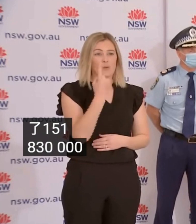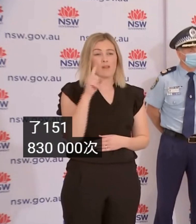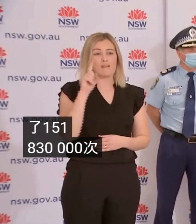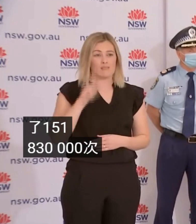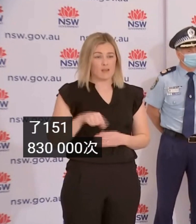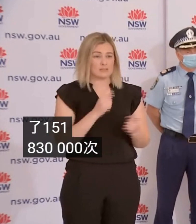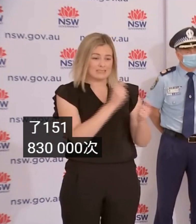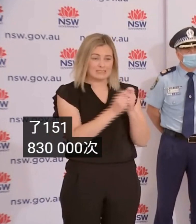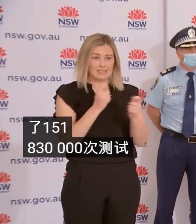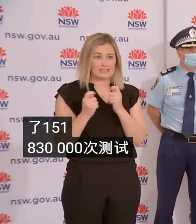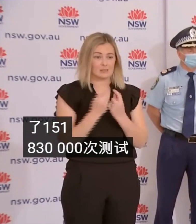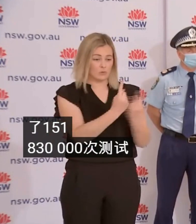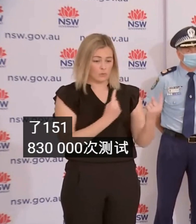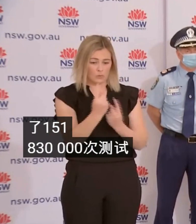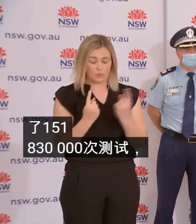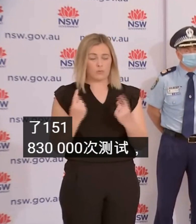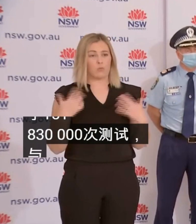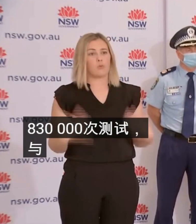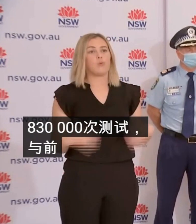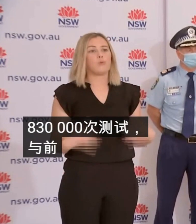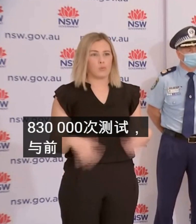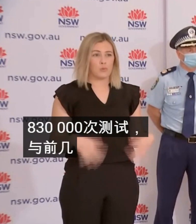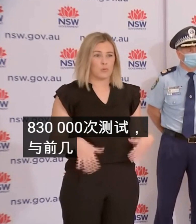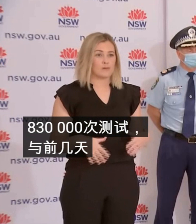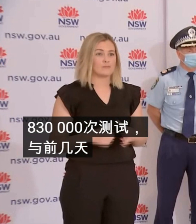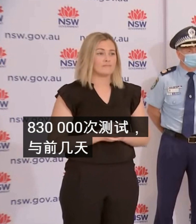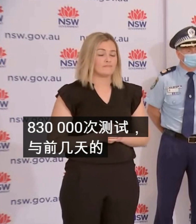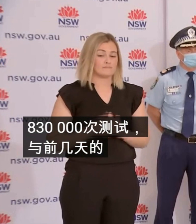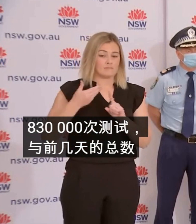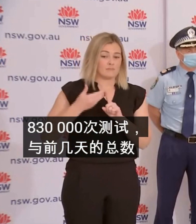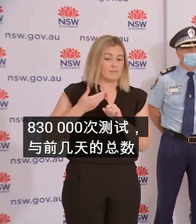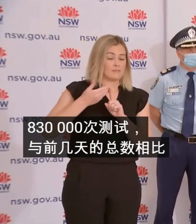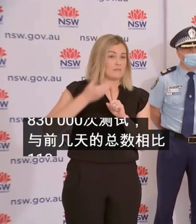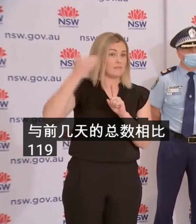151,830,000 tests reported to 8 p.m, and that compares with the previous